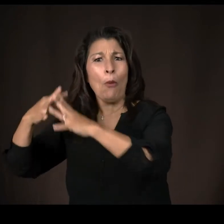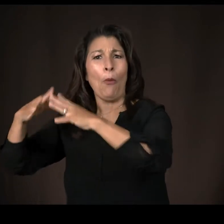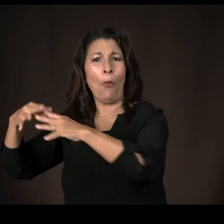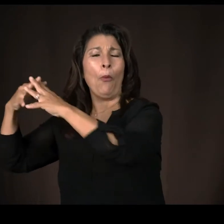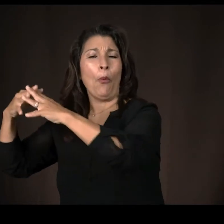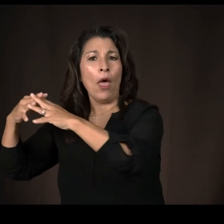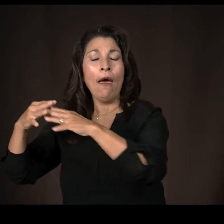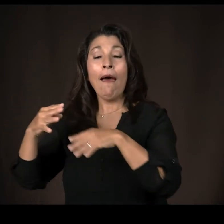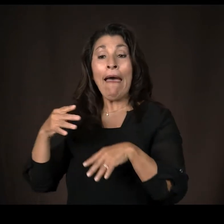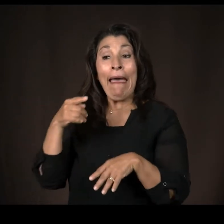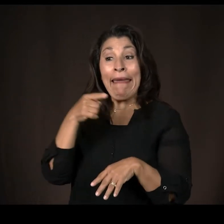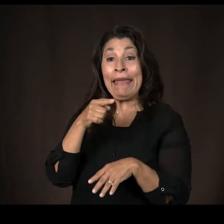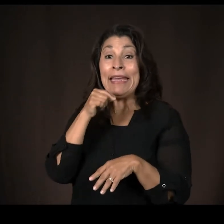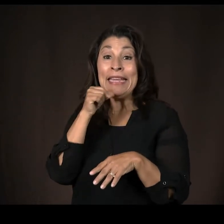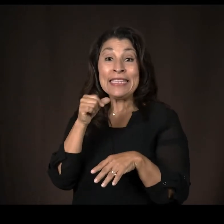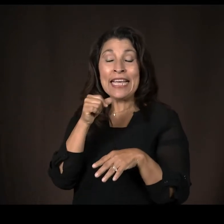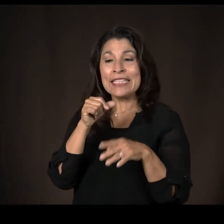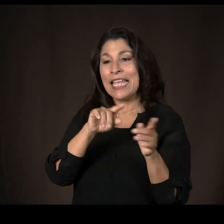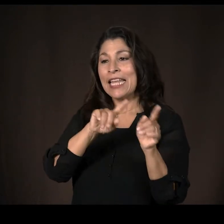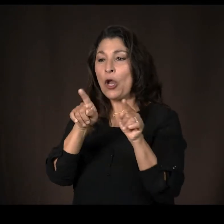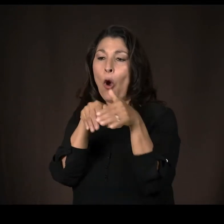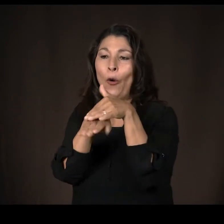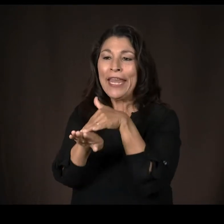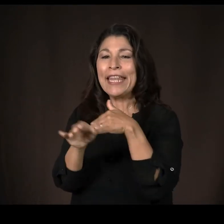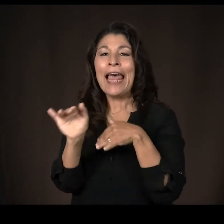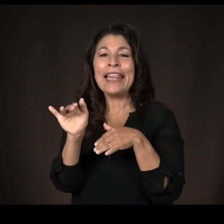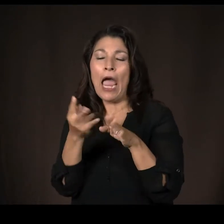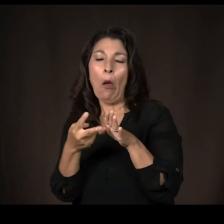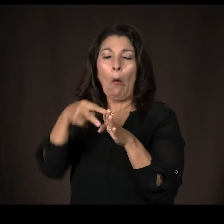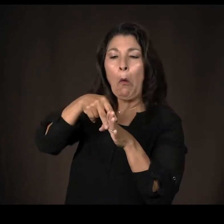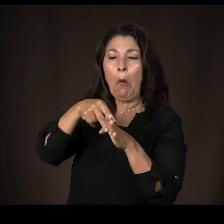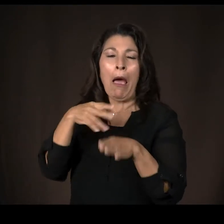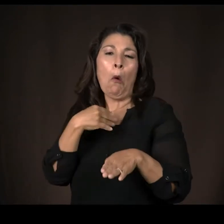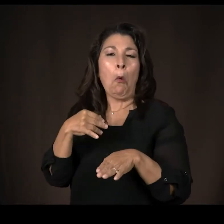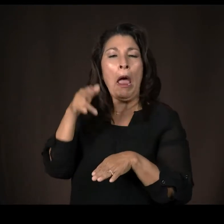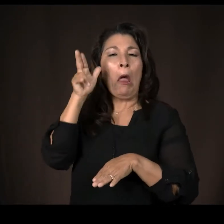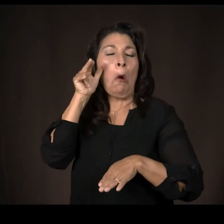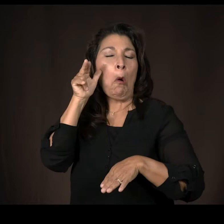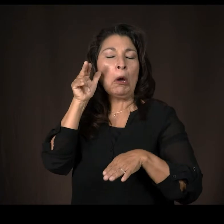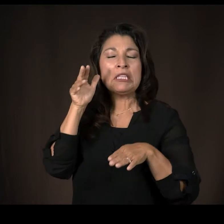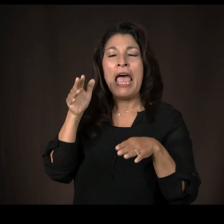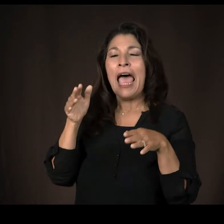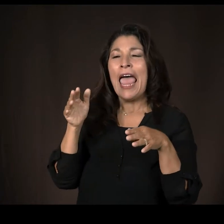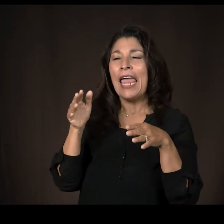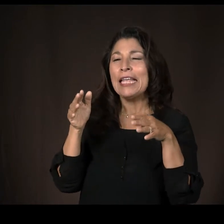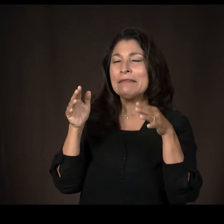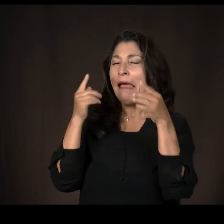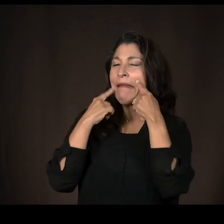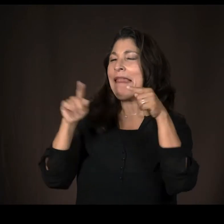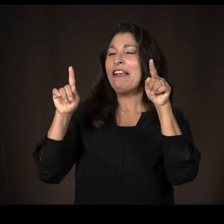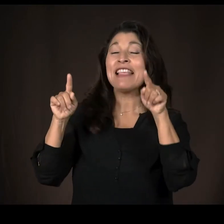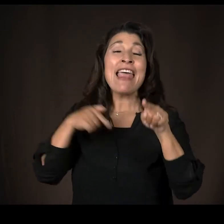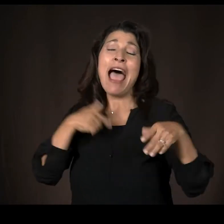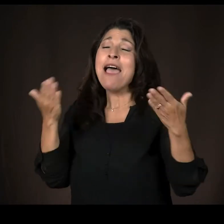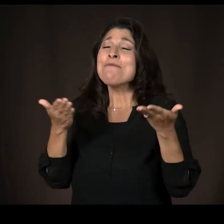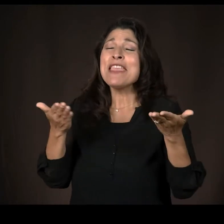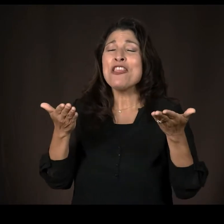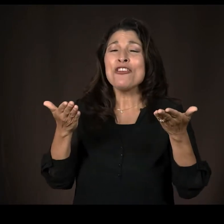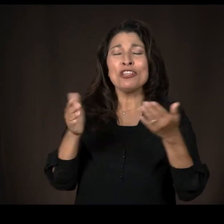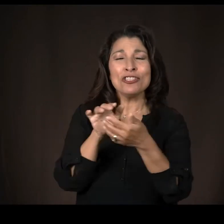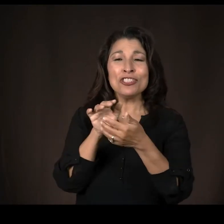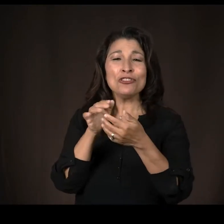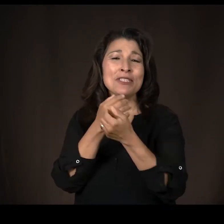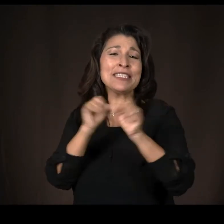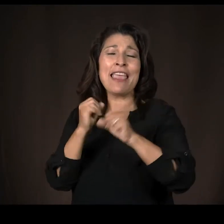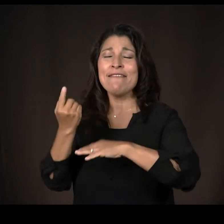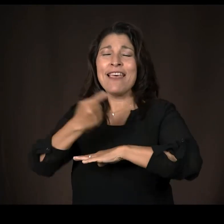entrance. He doesn't arrive on a white horse with trumpets and flags shouting, I am here to save the day. He didn't even